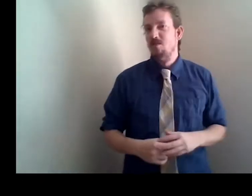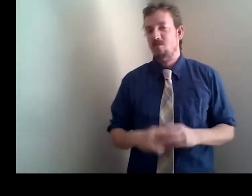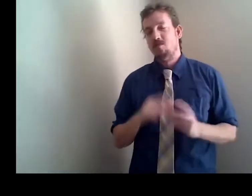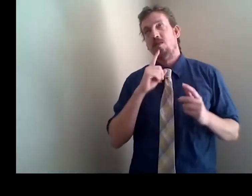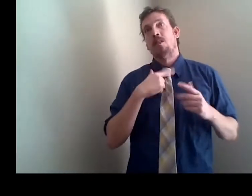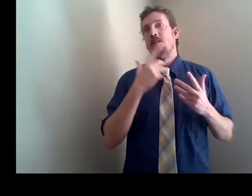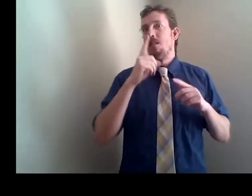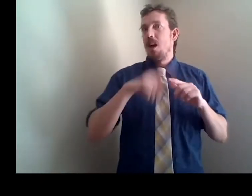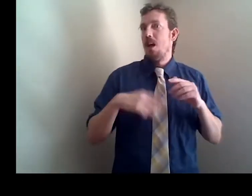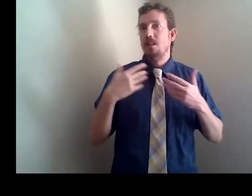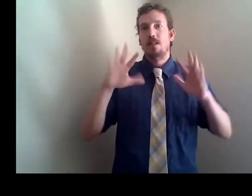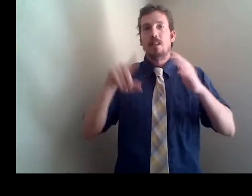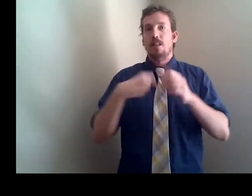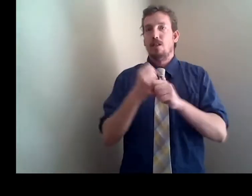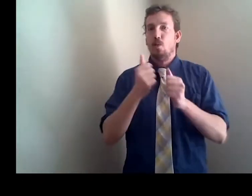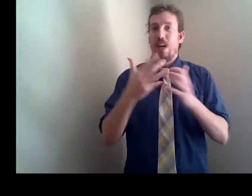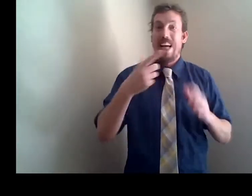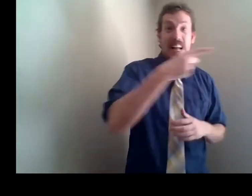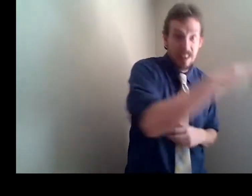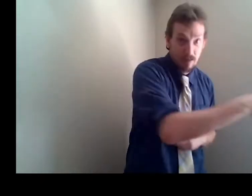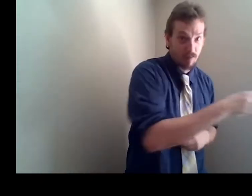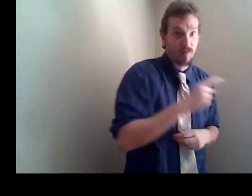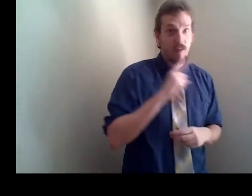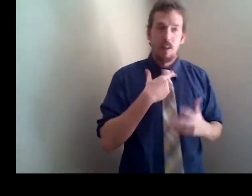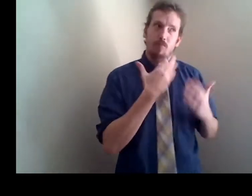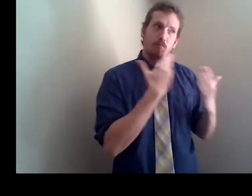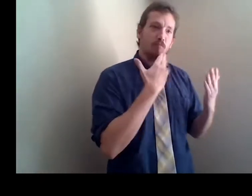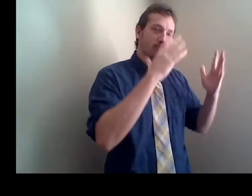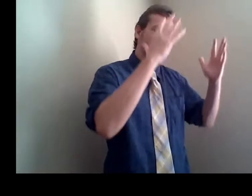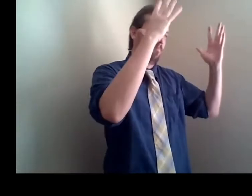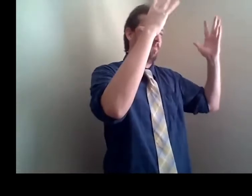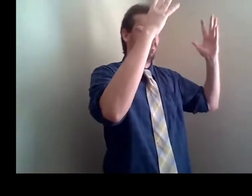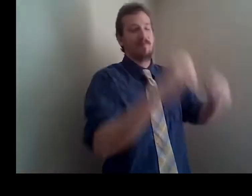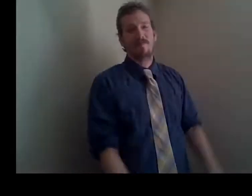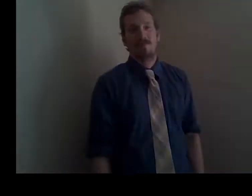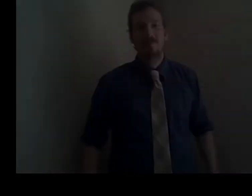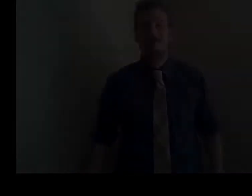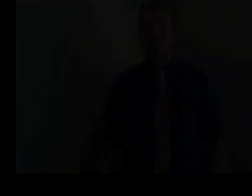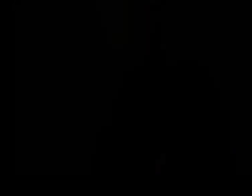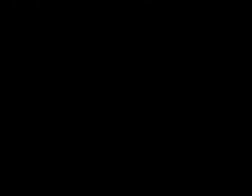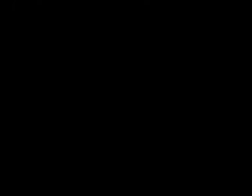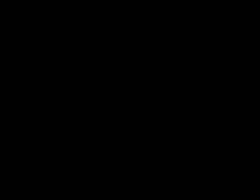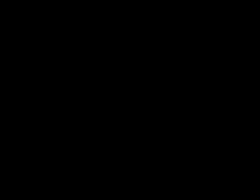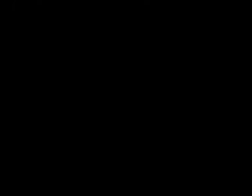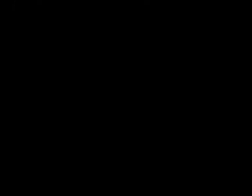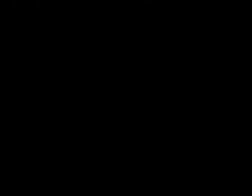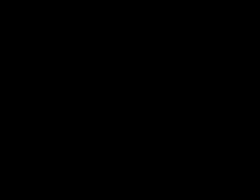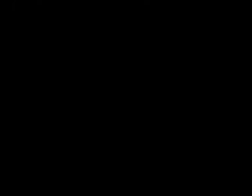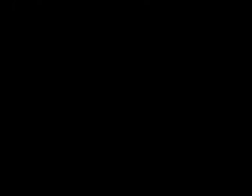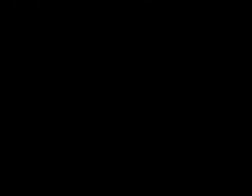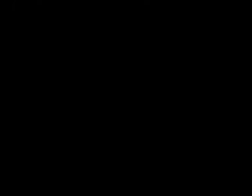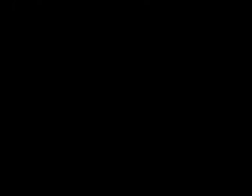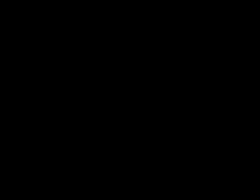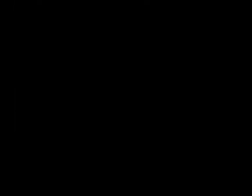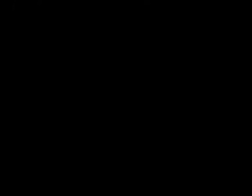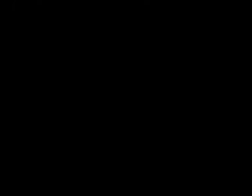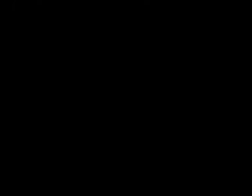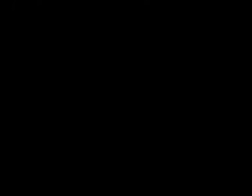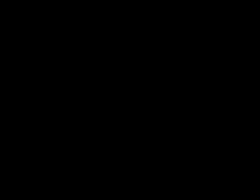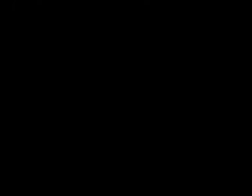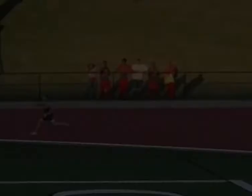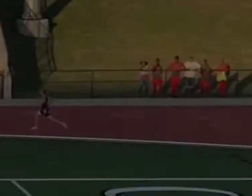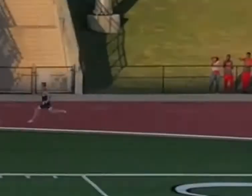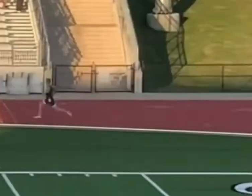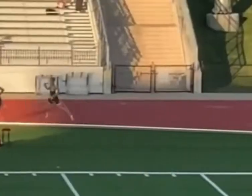running by afternoon. So thank you so much for that. Without you, I couldn't have made this program possible.